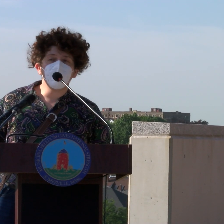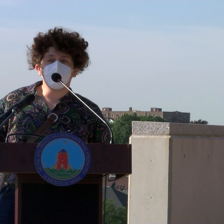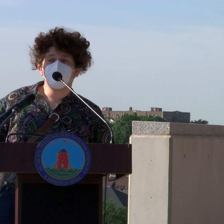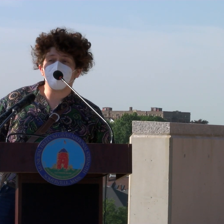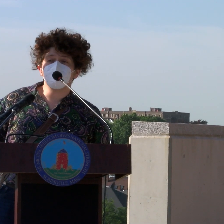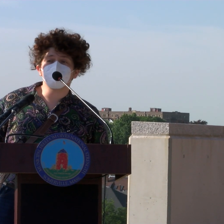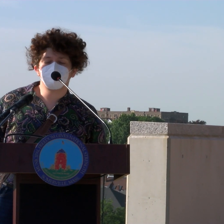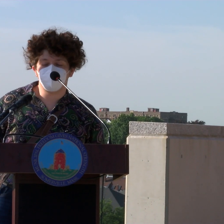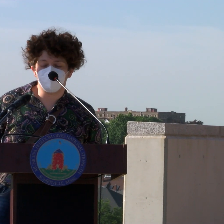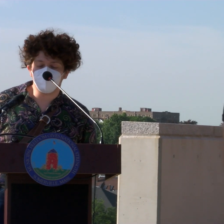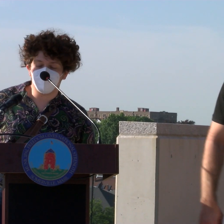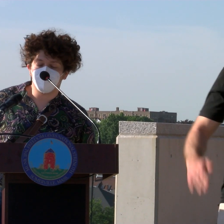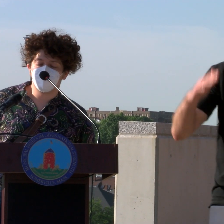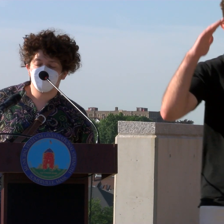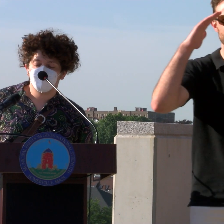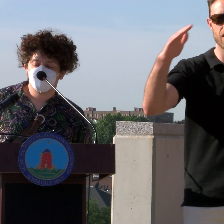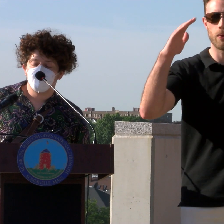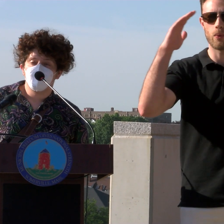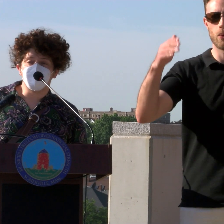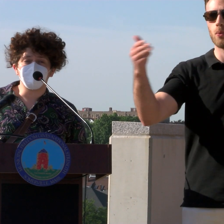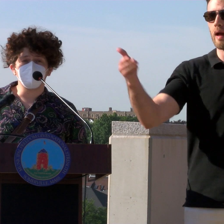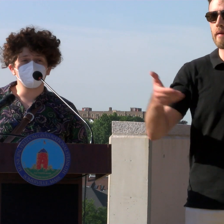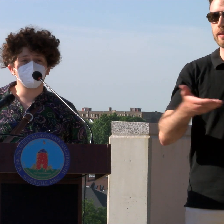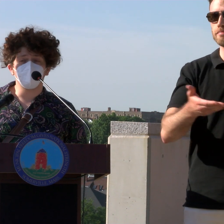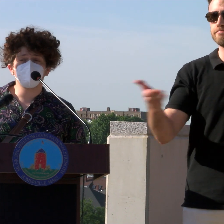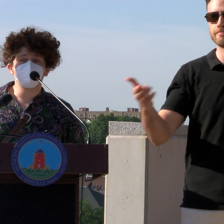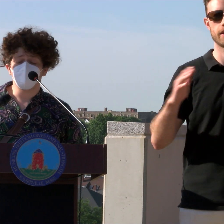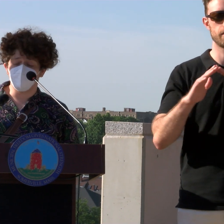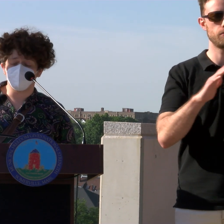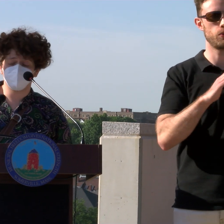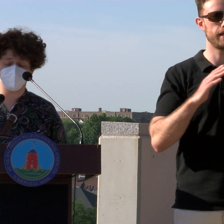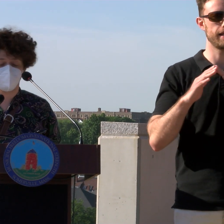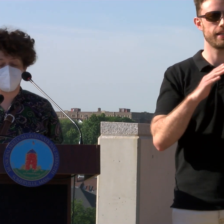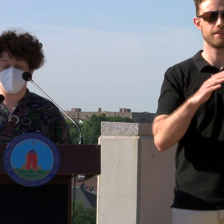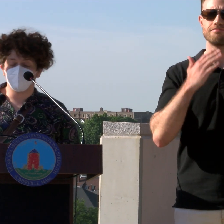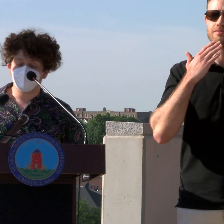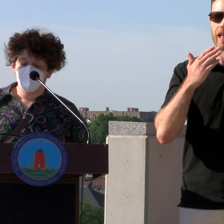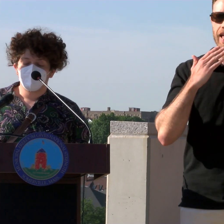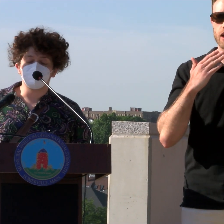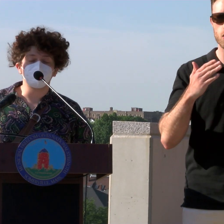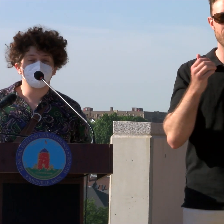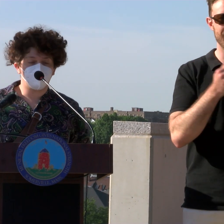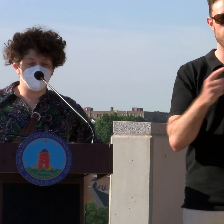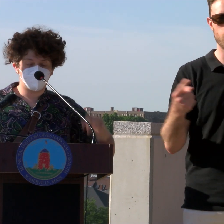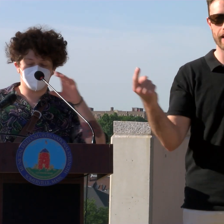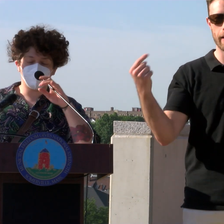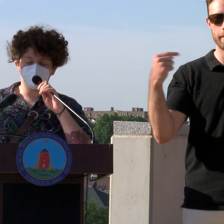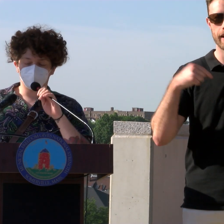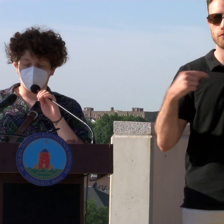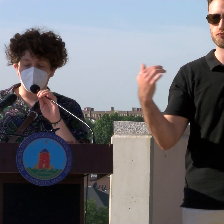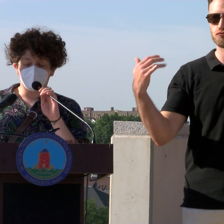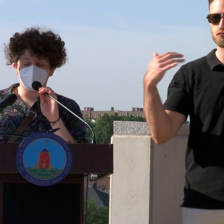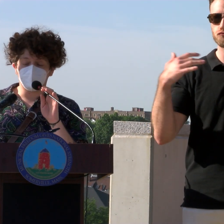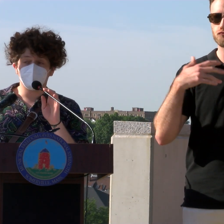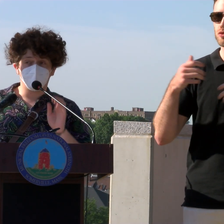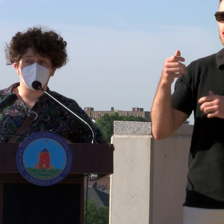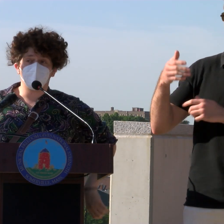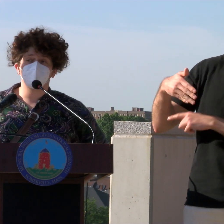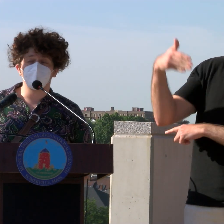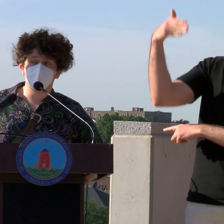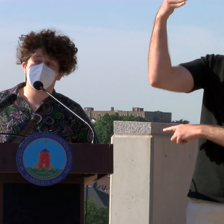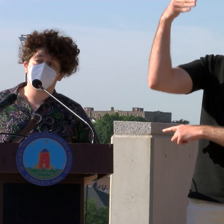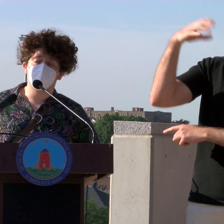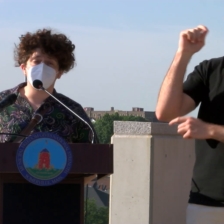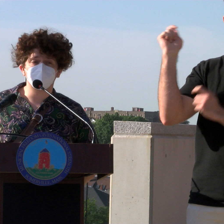Hello and welcome, community. Thank you so, so much for coming out this evening to raise the flag and celebrate